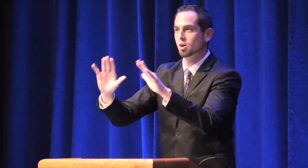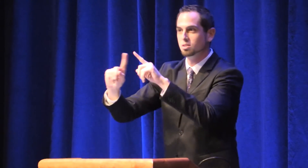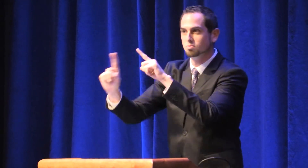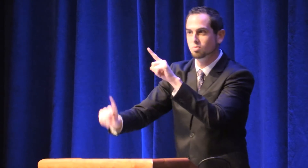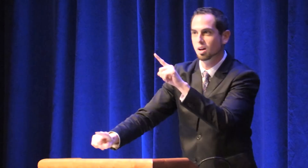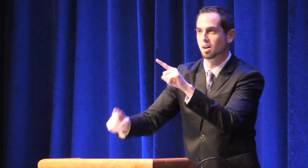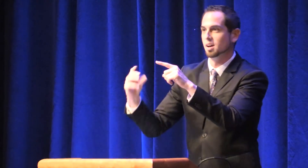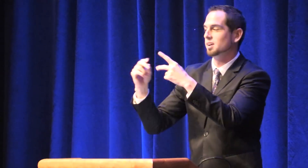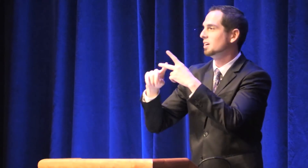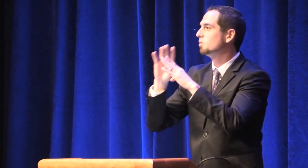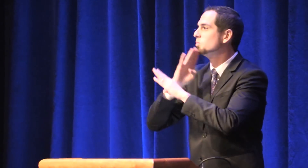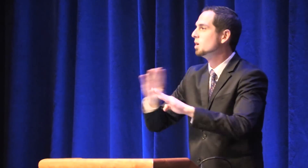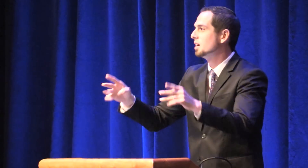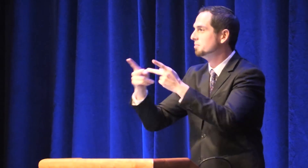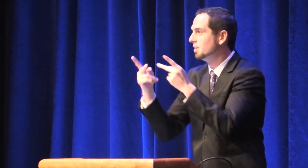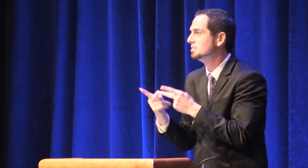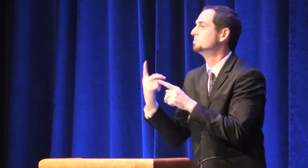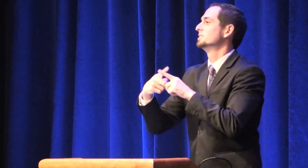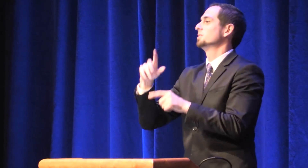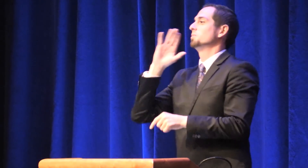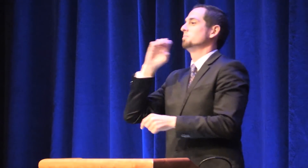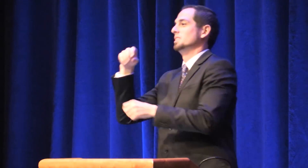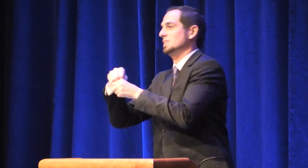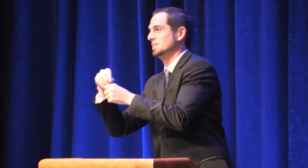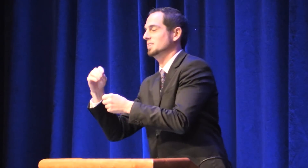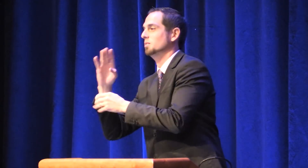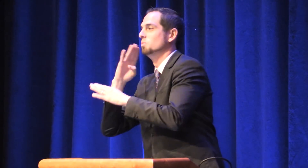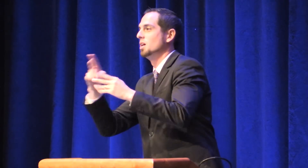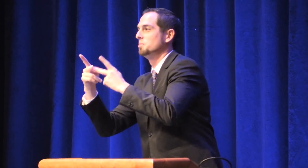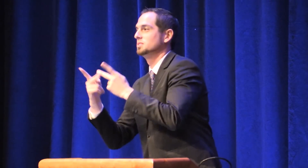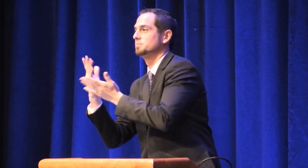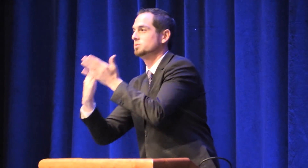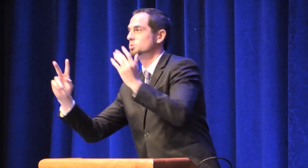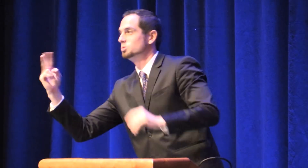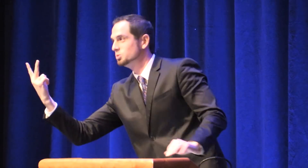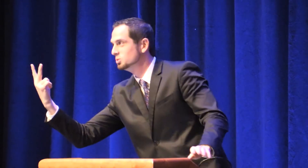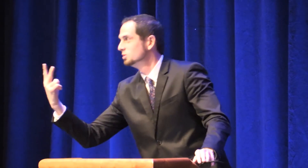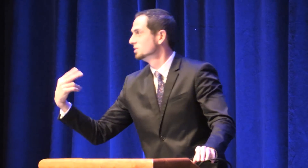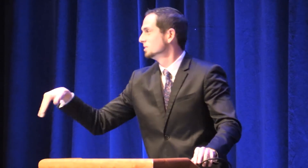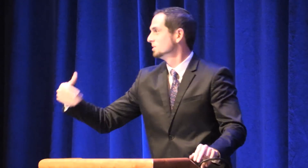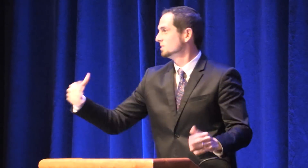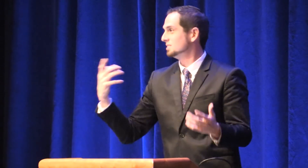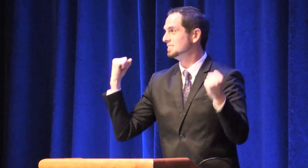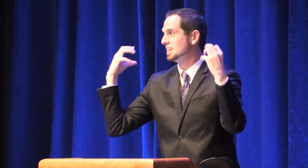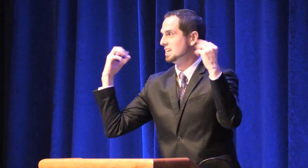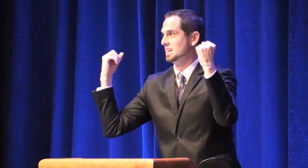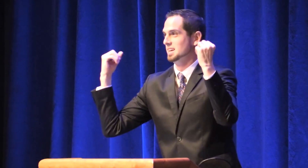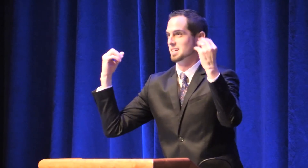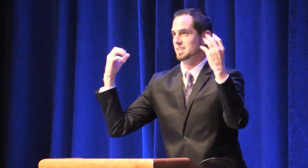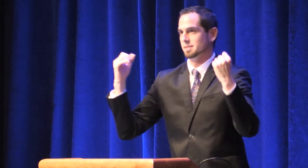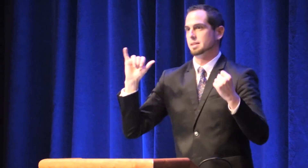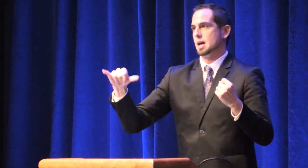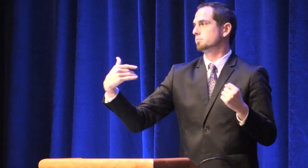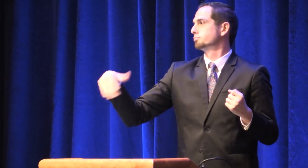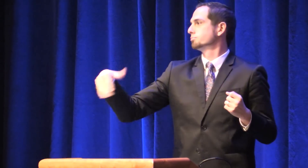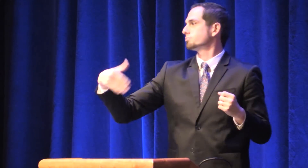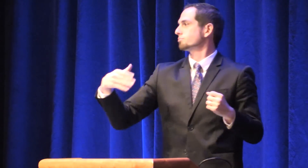Millicent Simmons, at a young age, has already appeared in not one, but two major Hollywood films, including Wonderstruck and A Quiet